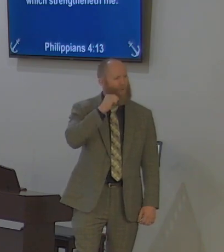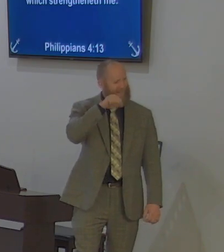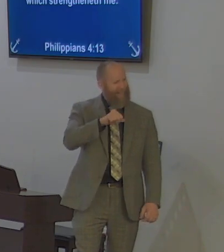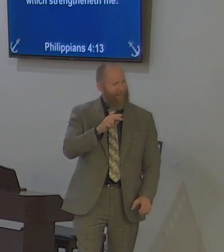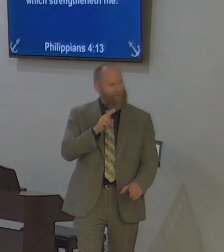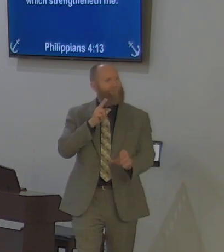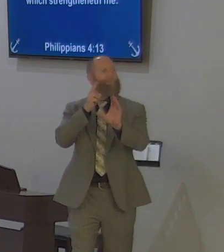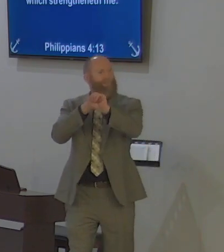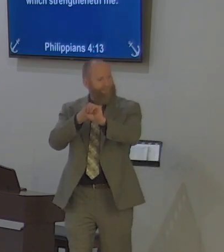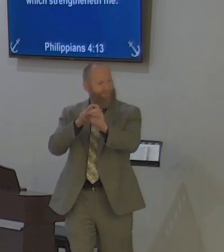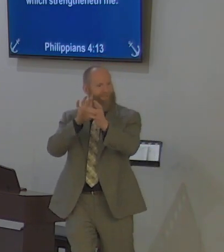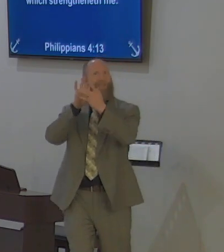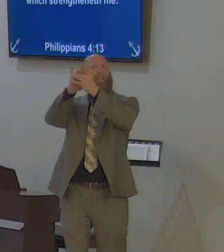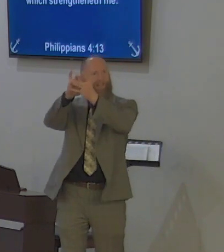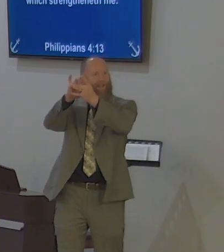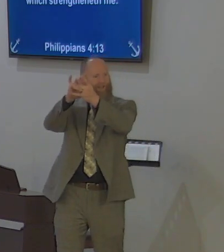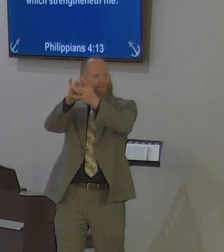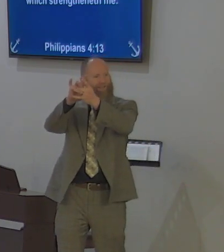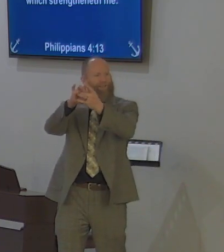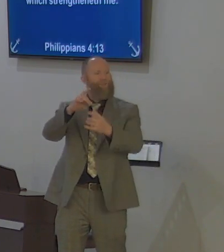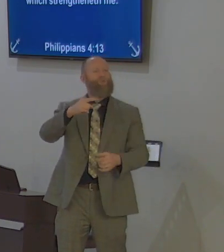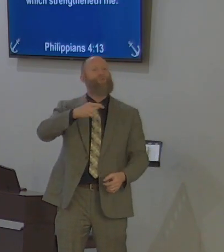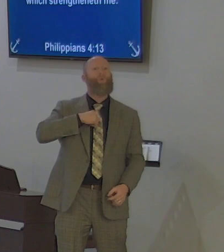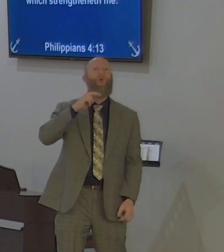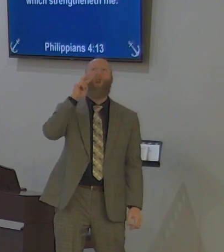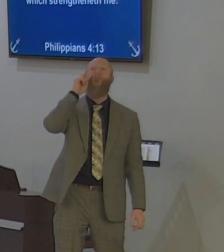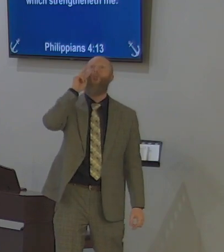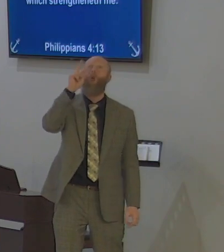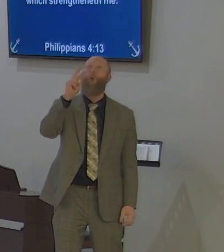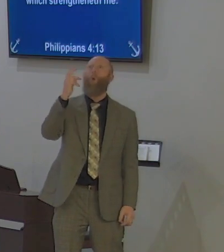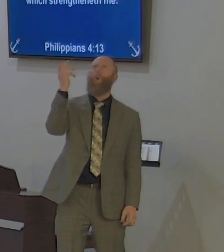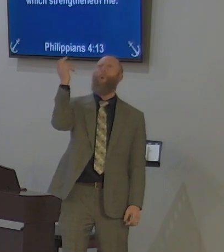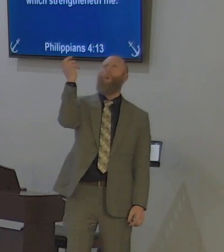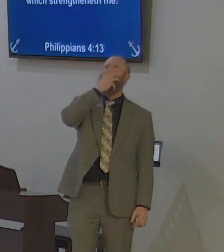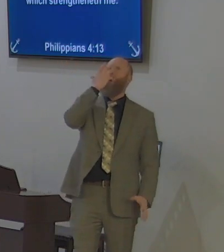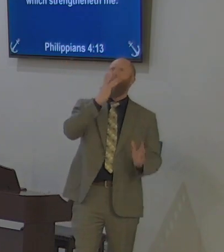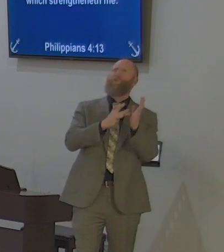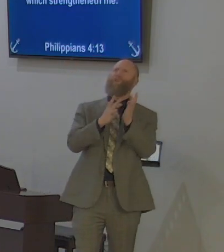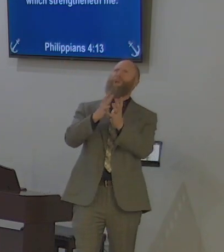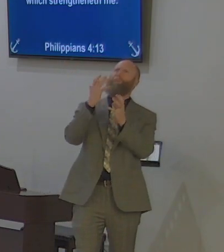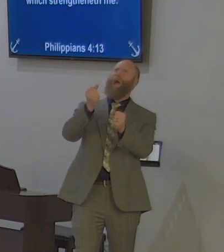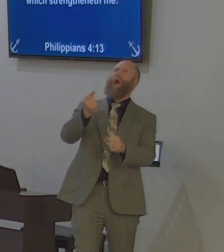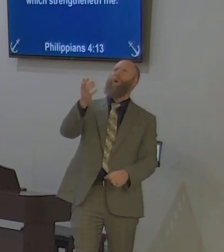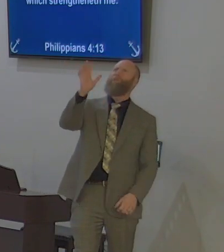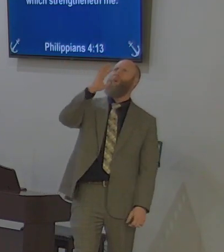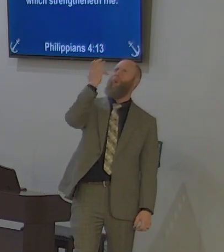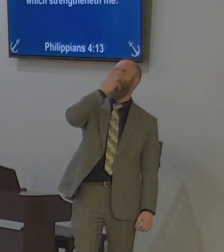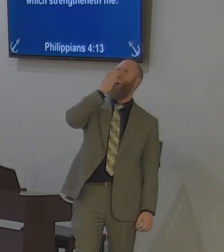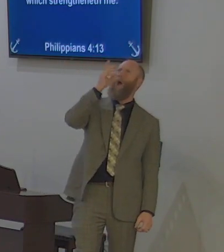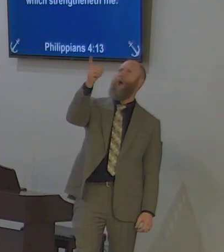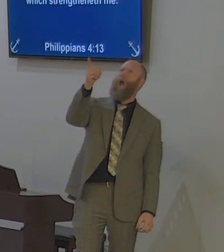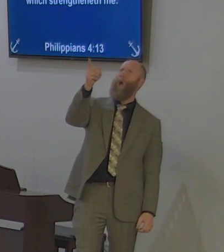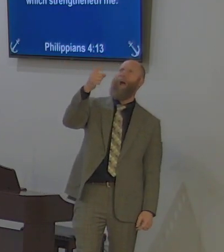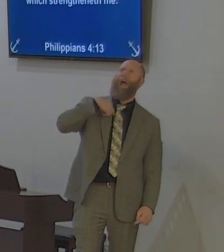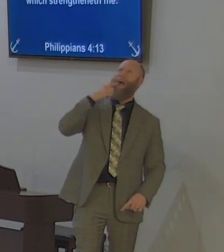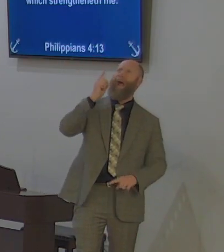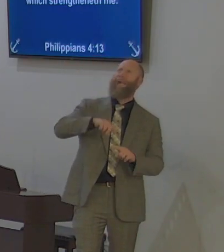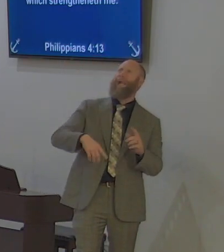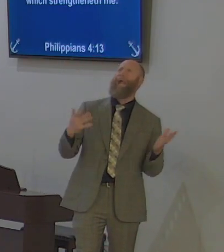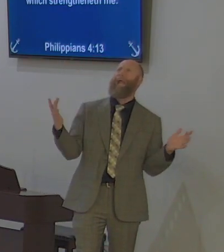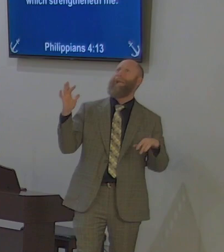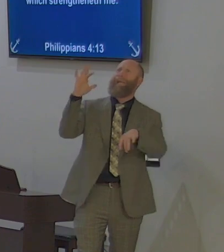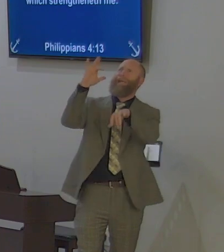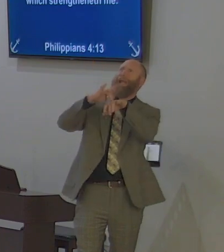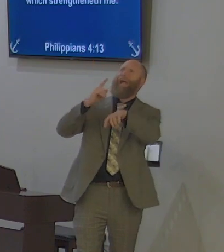of the night call, when you don't see the way forward, when you're begging for a loved one to